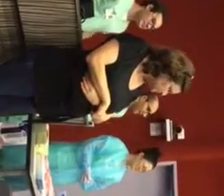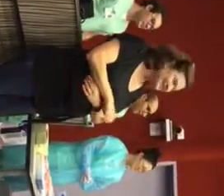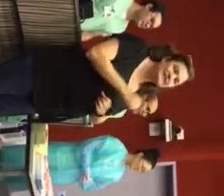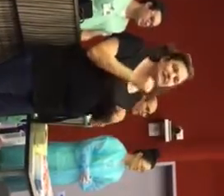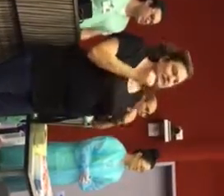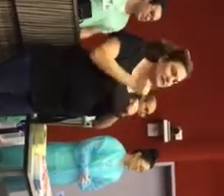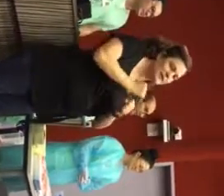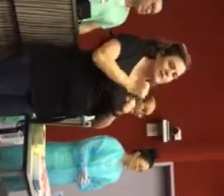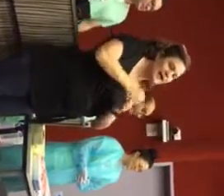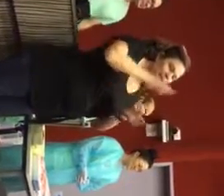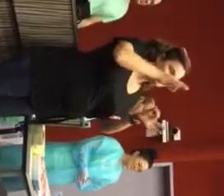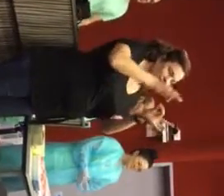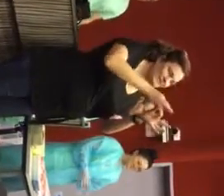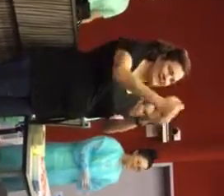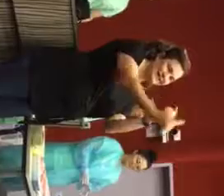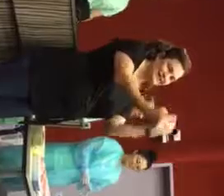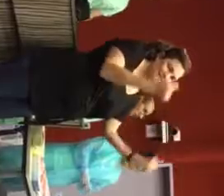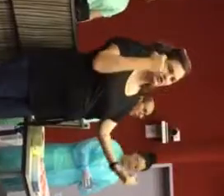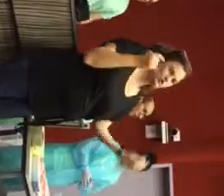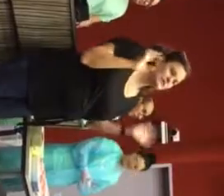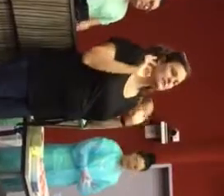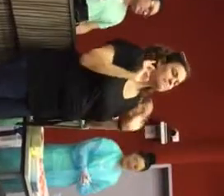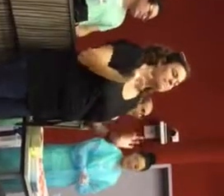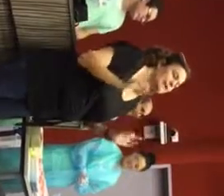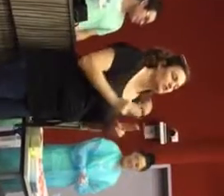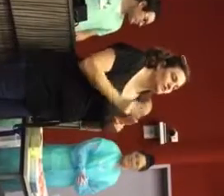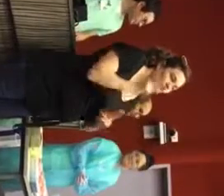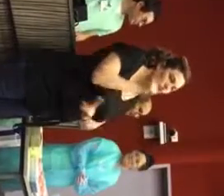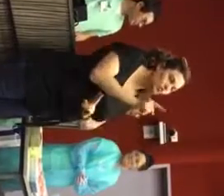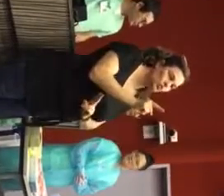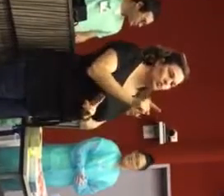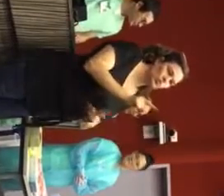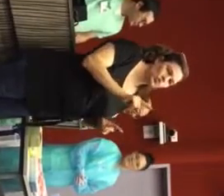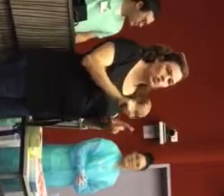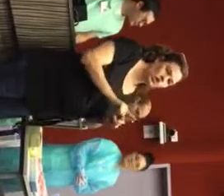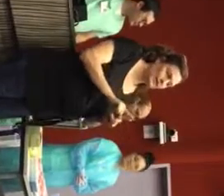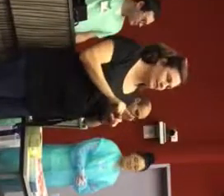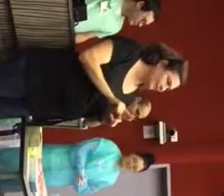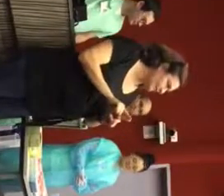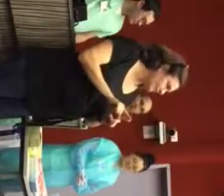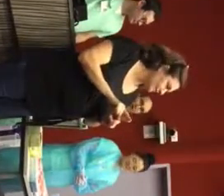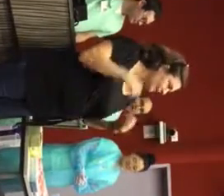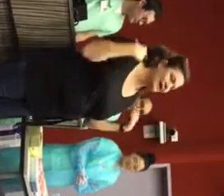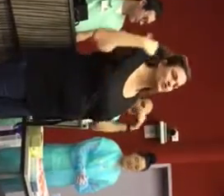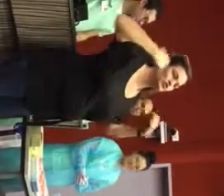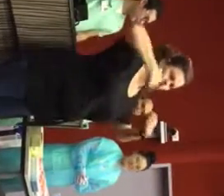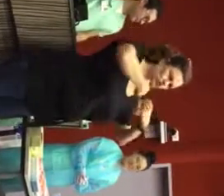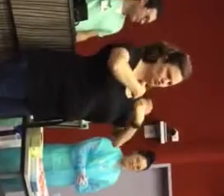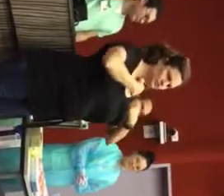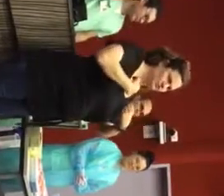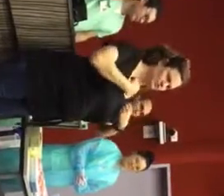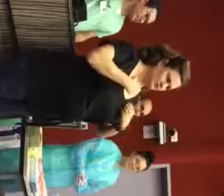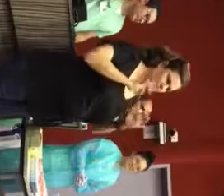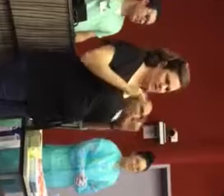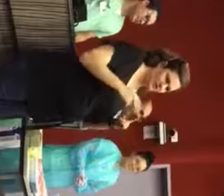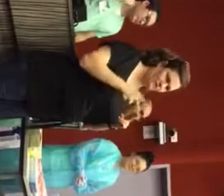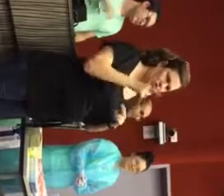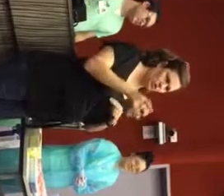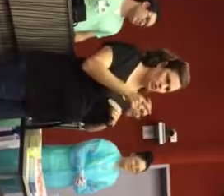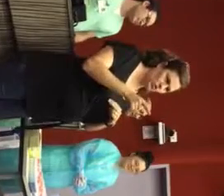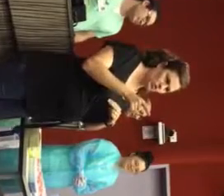fit everyone individually. So you can think of it as a suit. So it's obviously